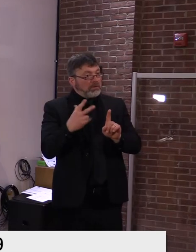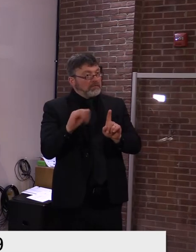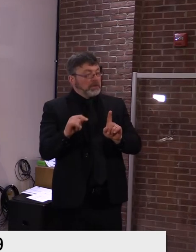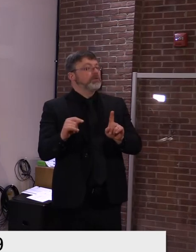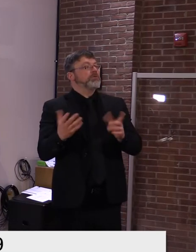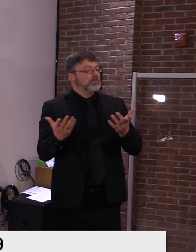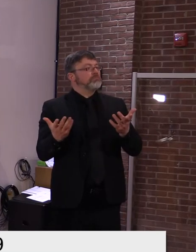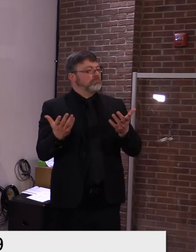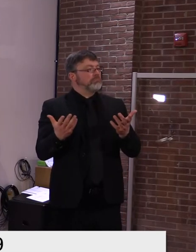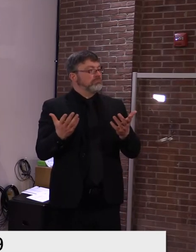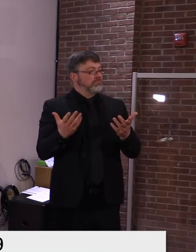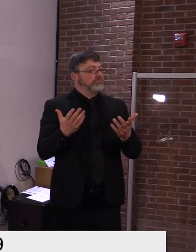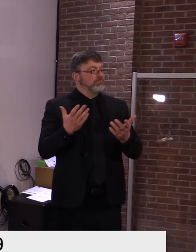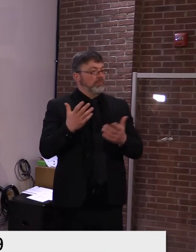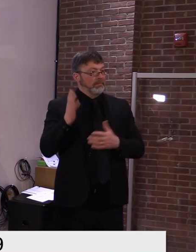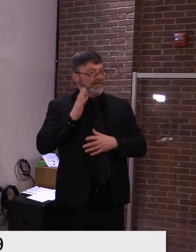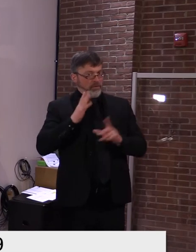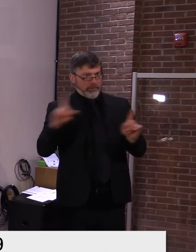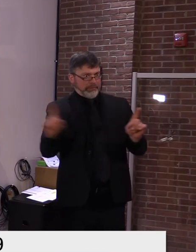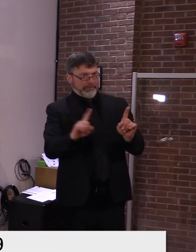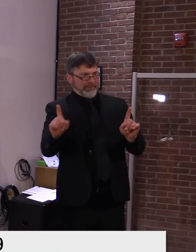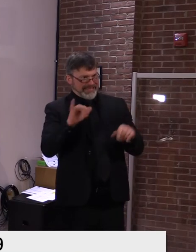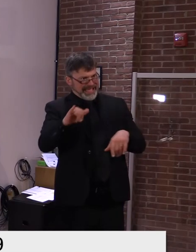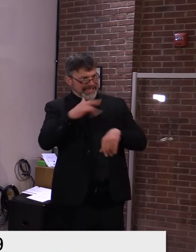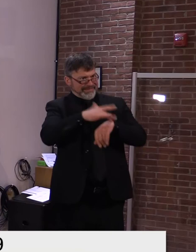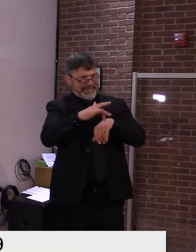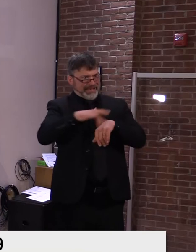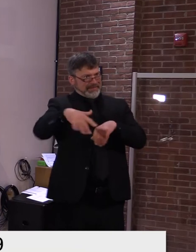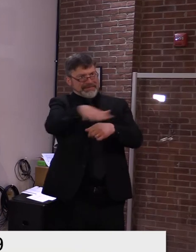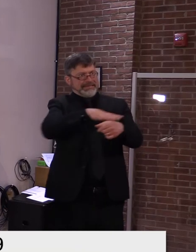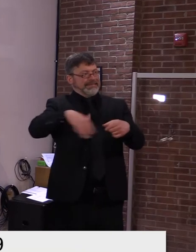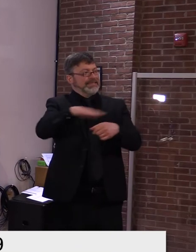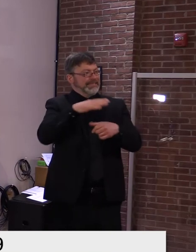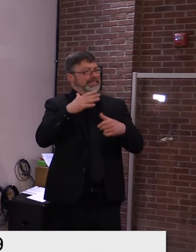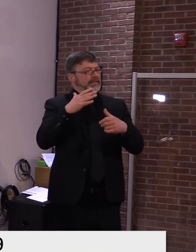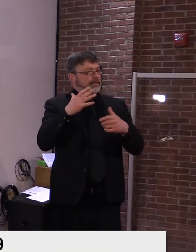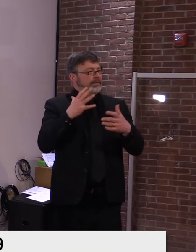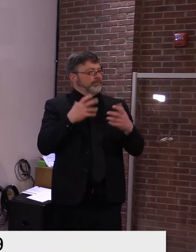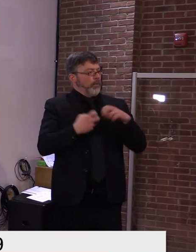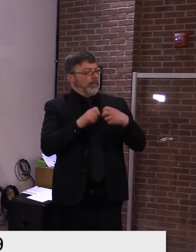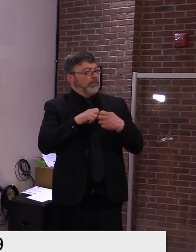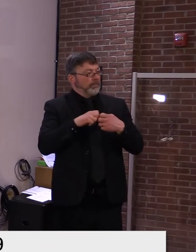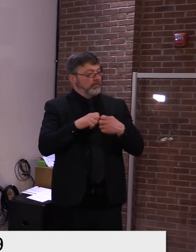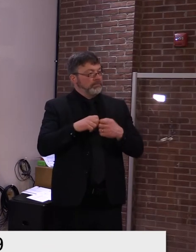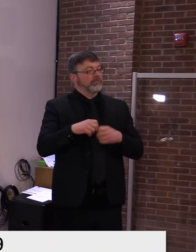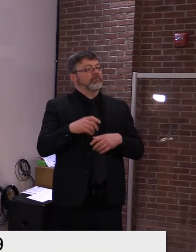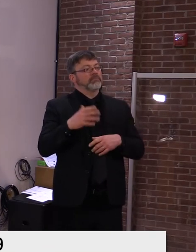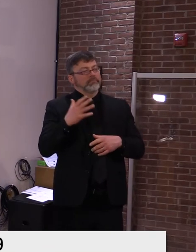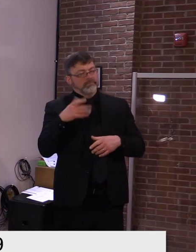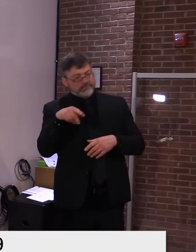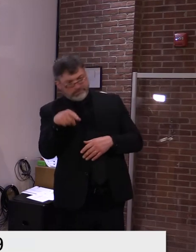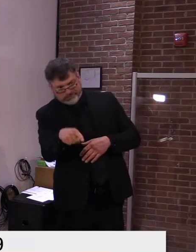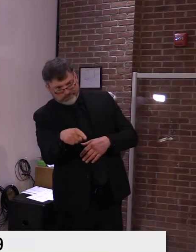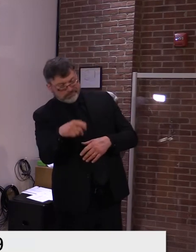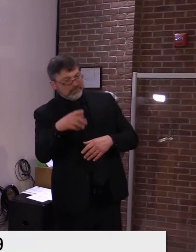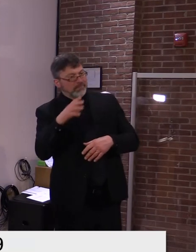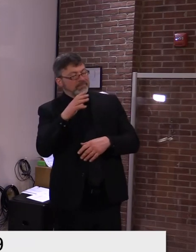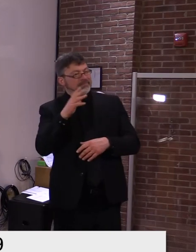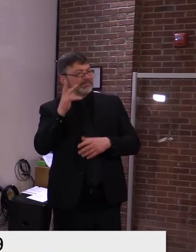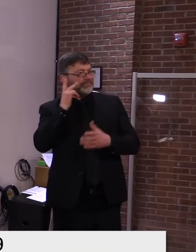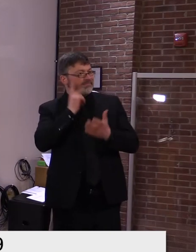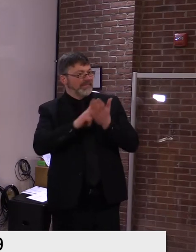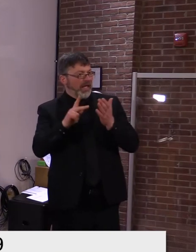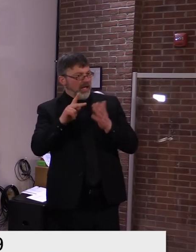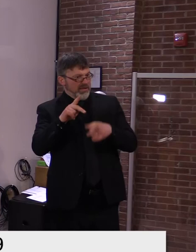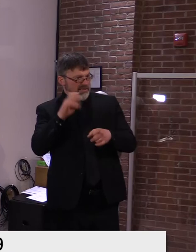reducing from 6 feet to 3 feet, and I know that Secretary French and team are contemplating that as we speak. So